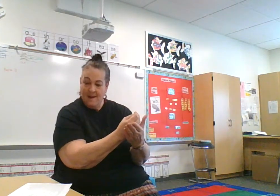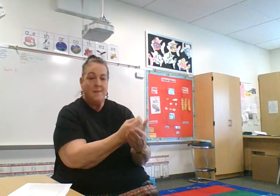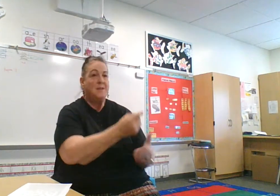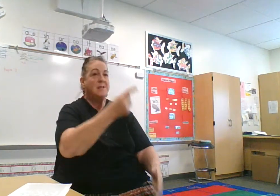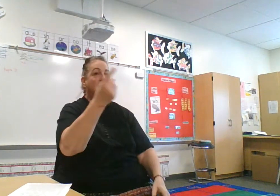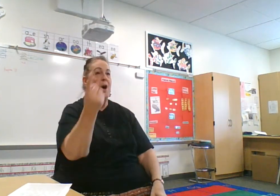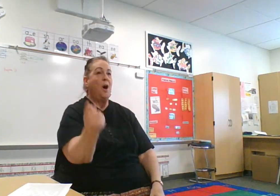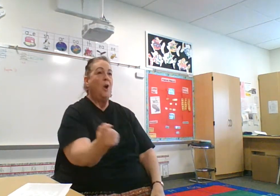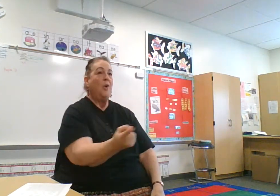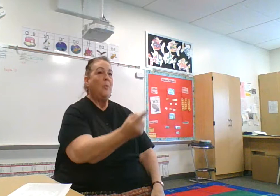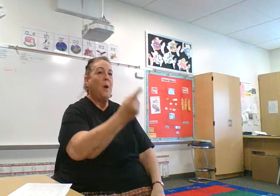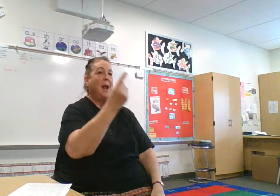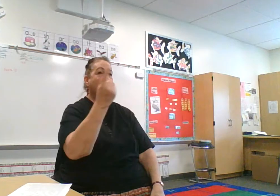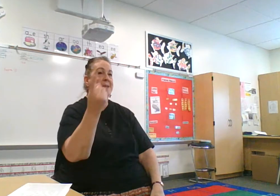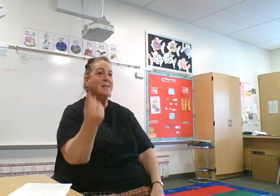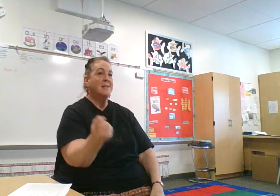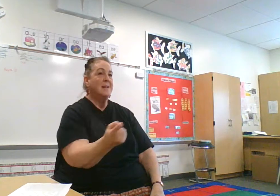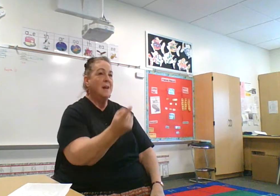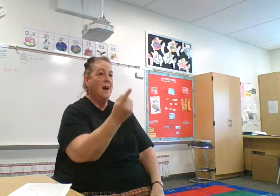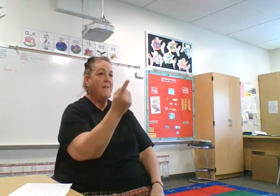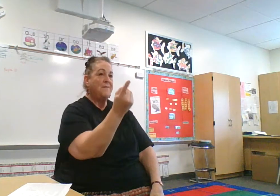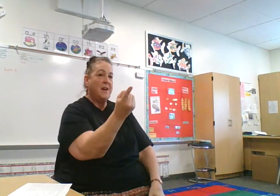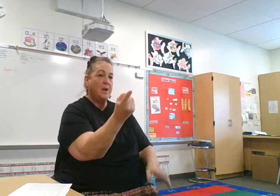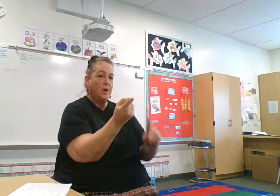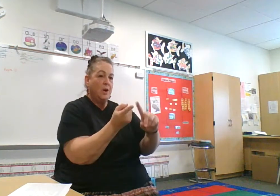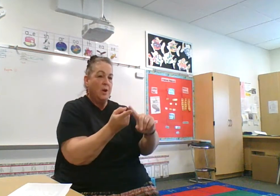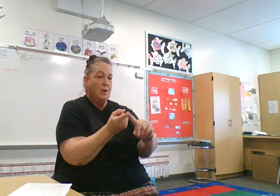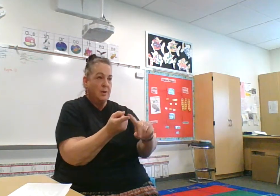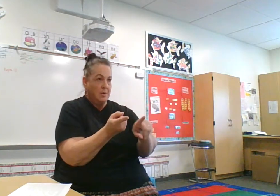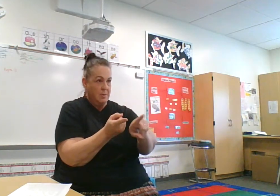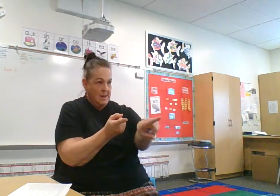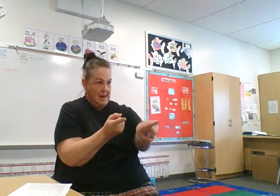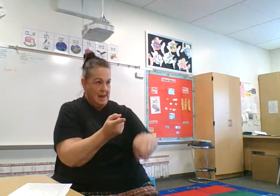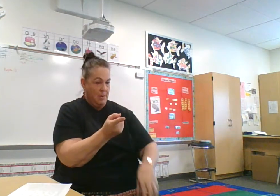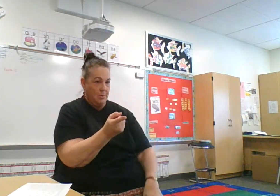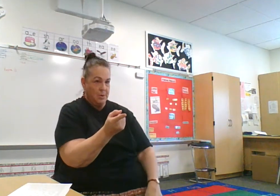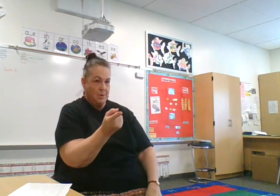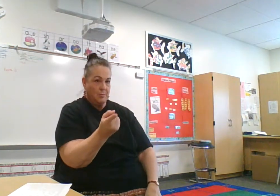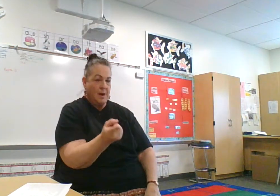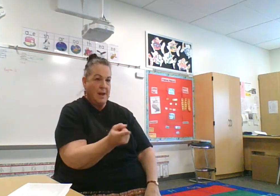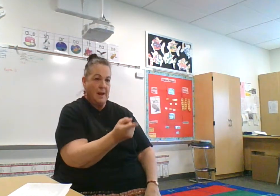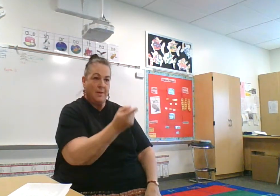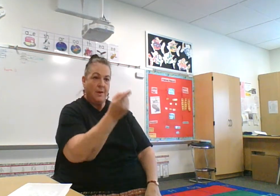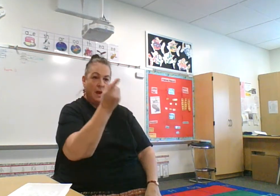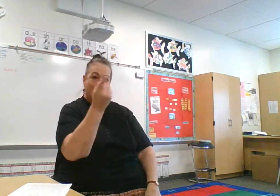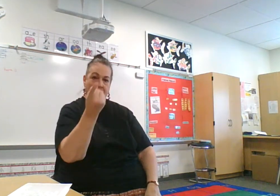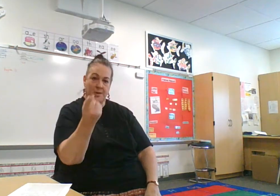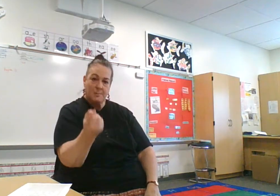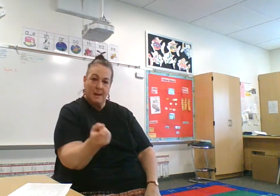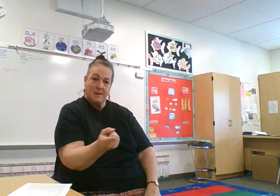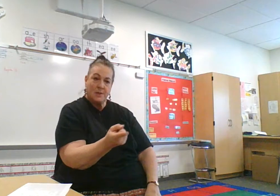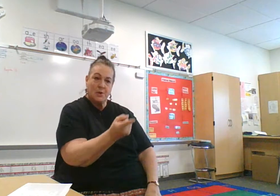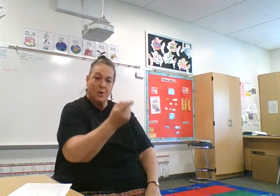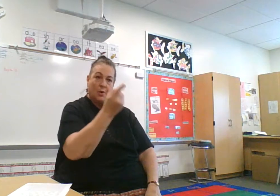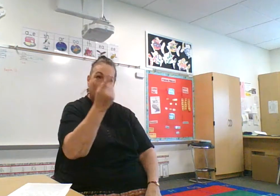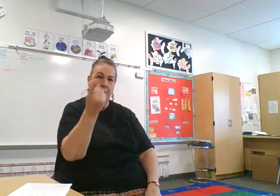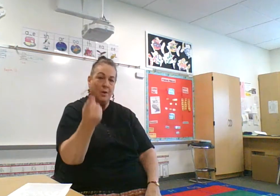This is always a finger going out, right hand, and it just makes a circle.